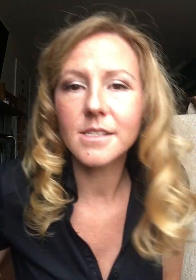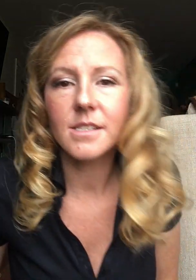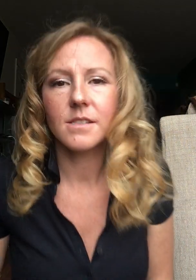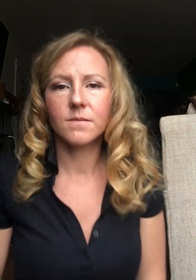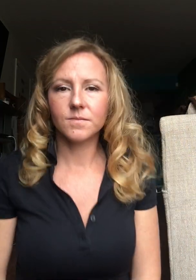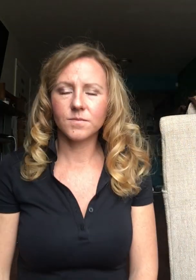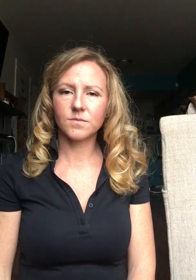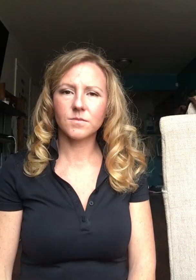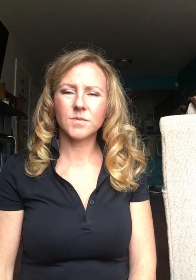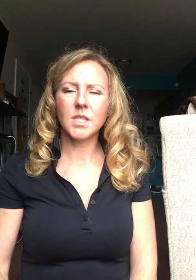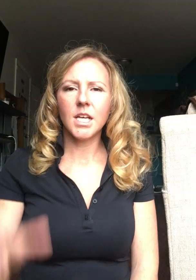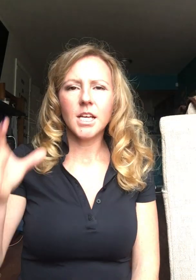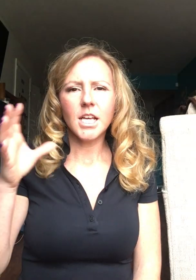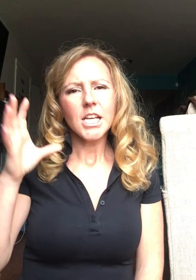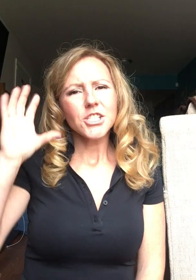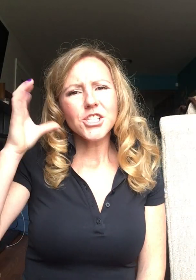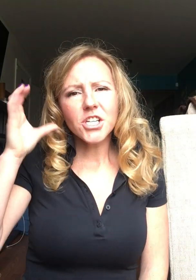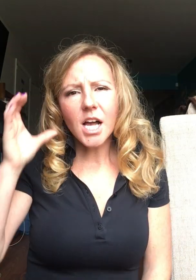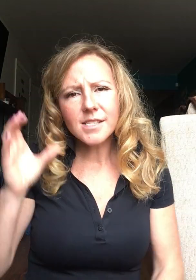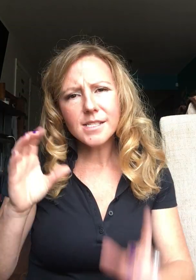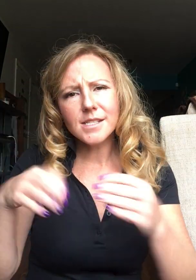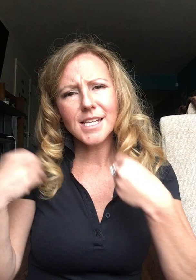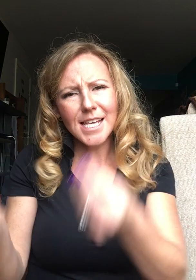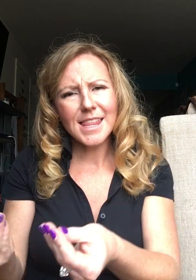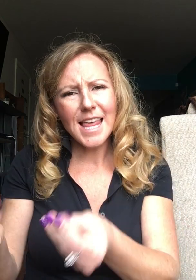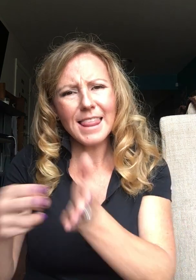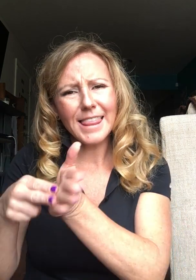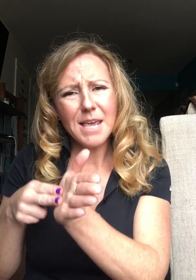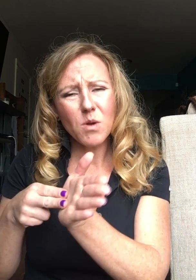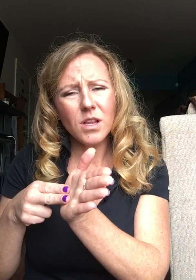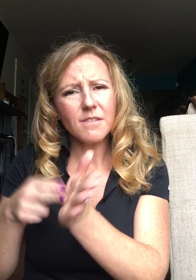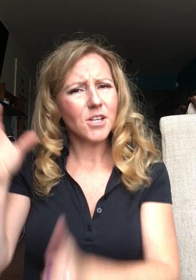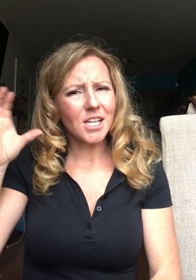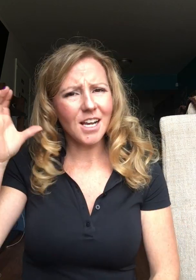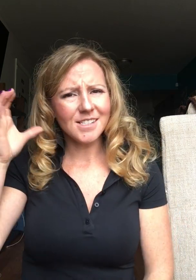Cousins. Should your cousins get that label of your cousin?